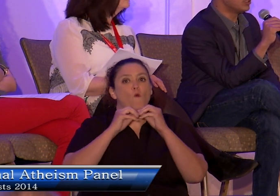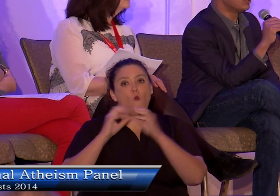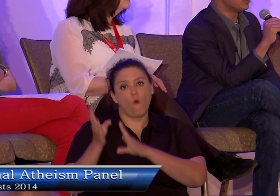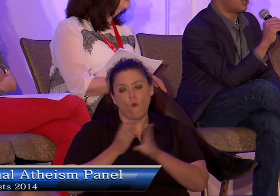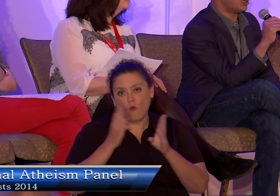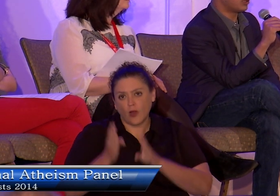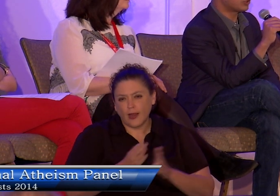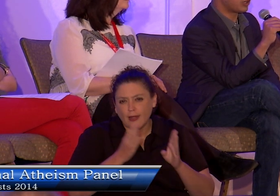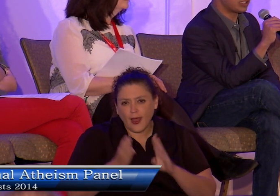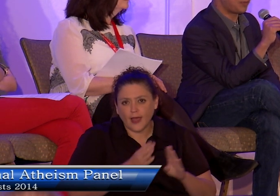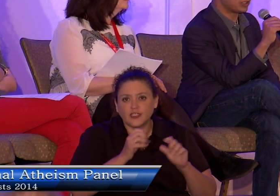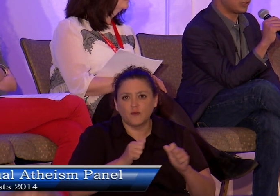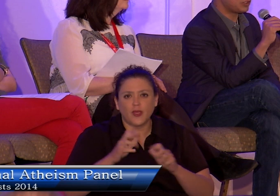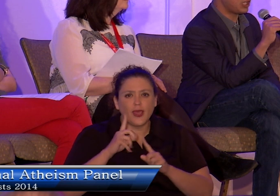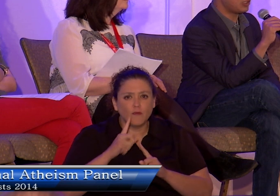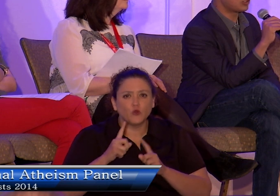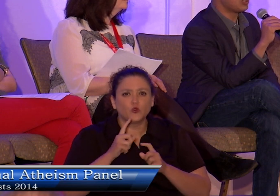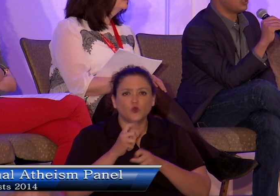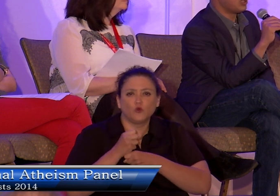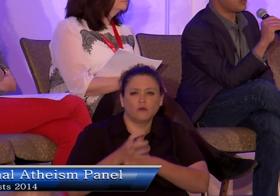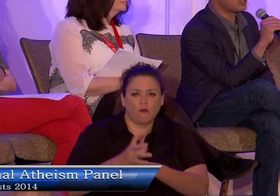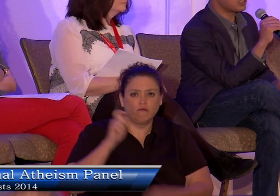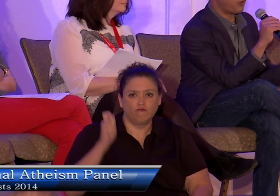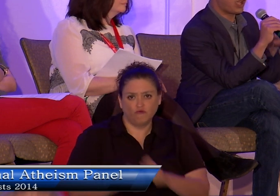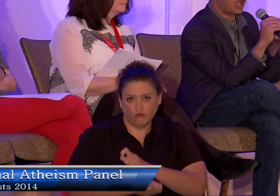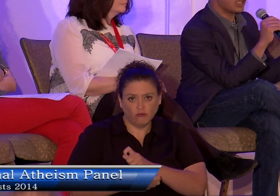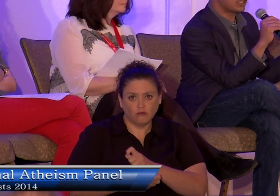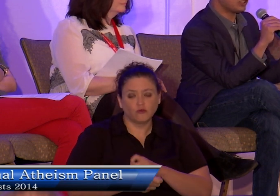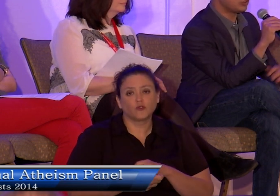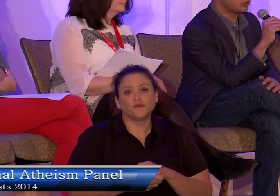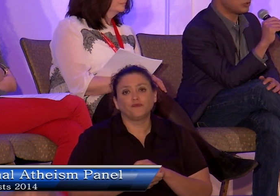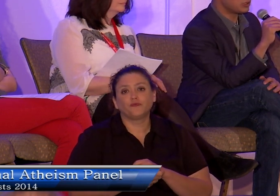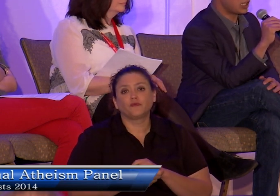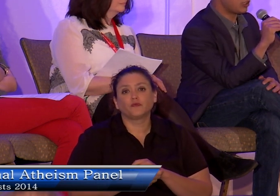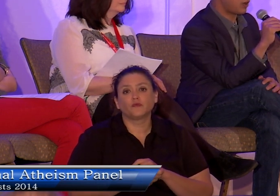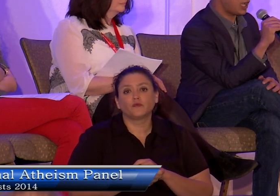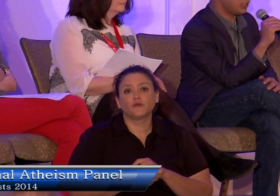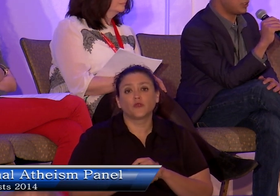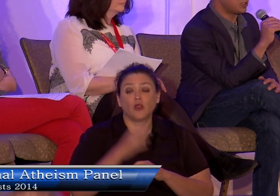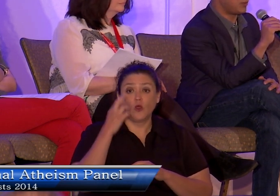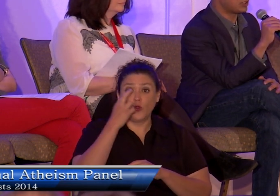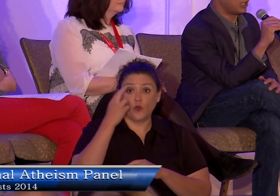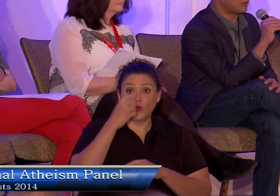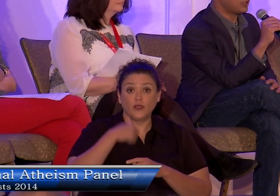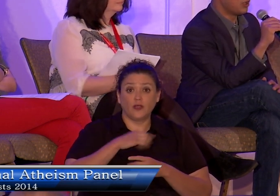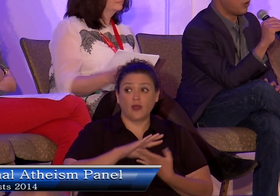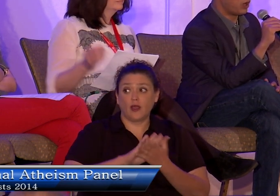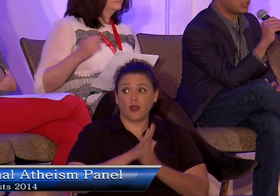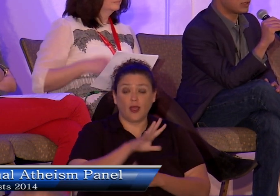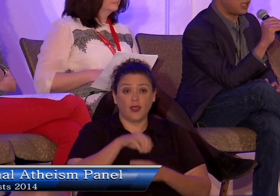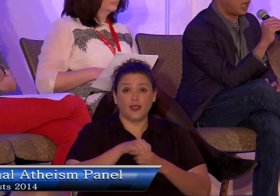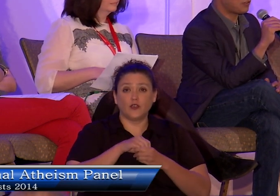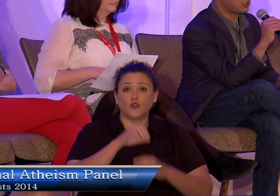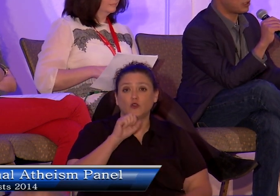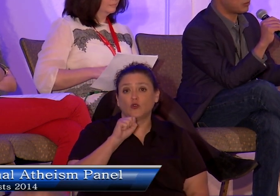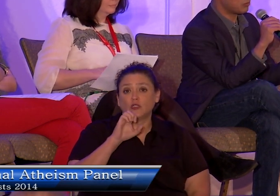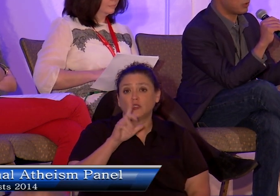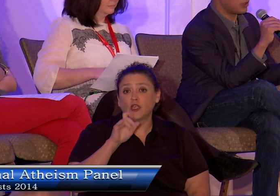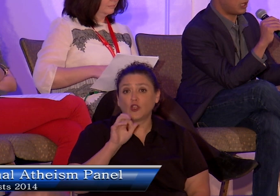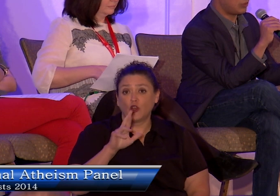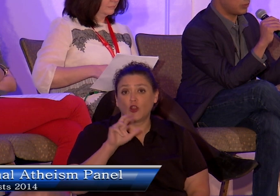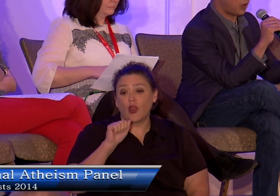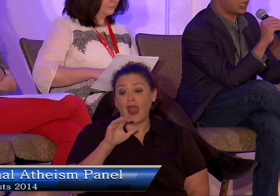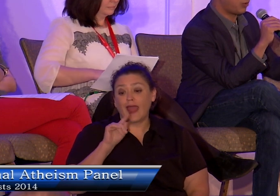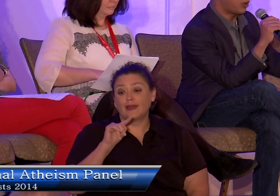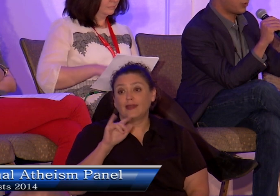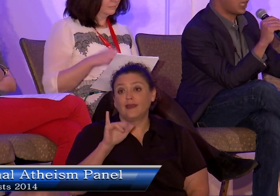lobby to create a positive change. The reason why I got into secular activism myself was after